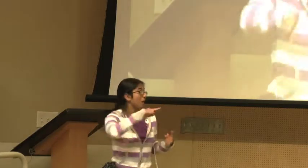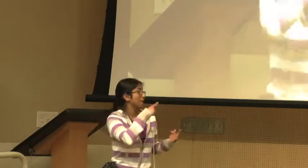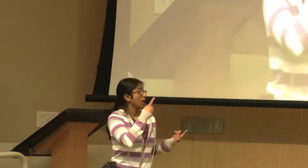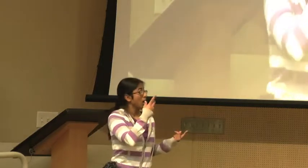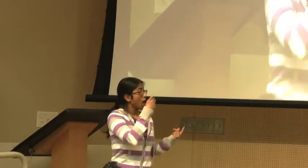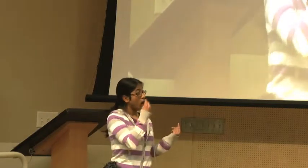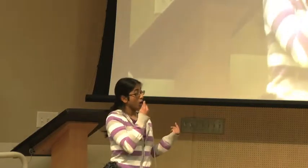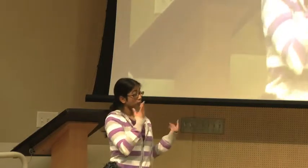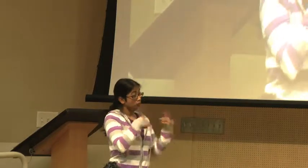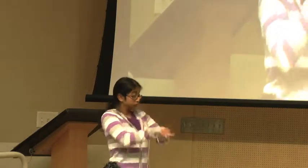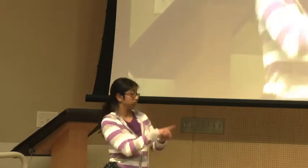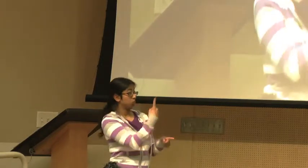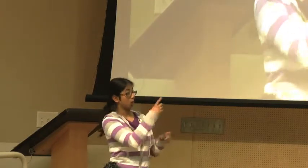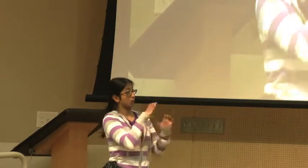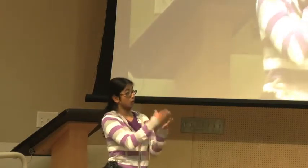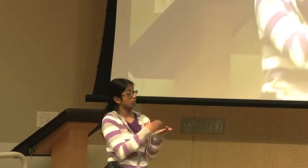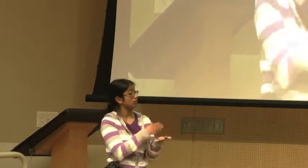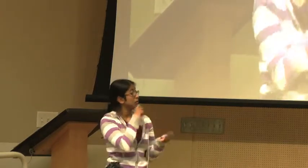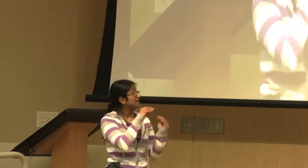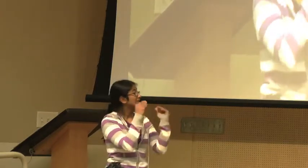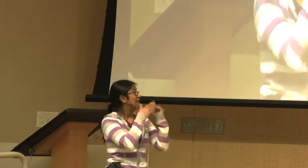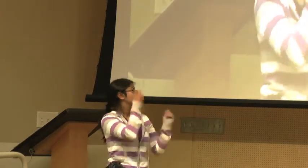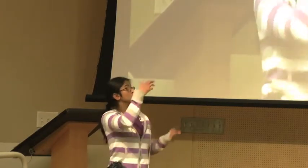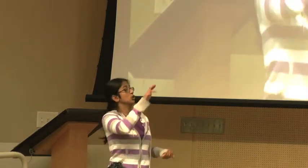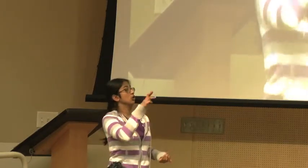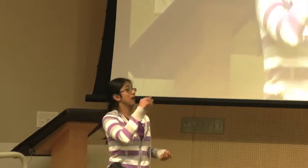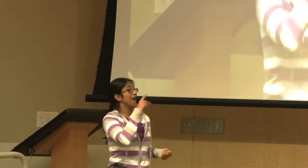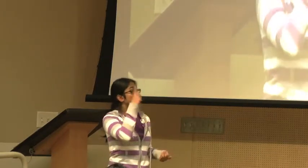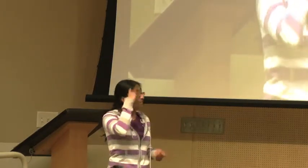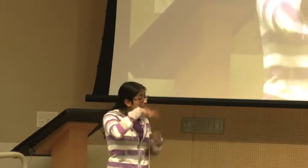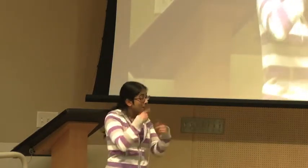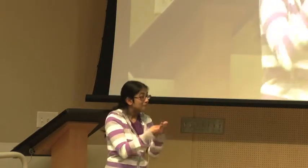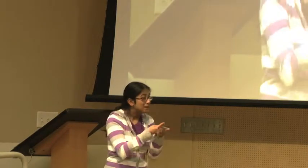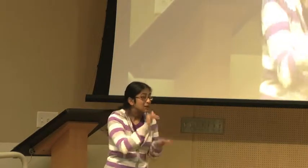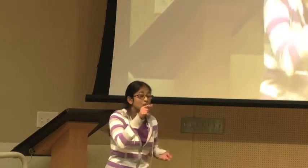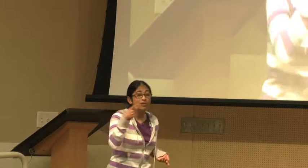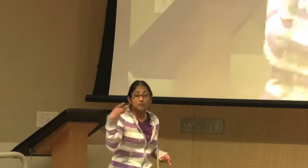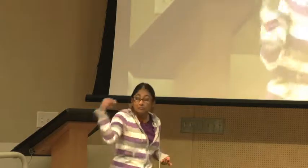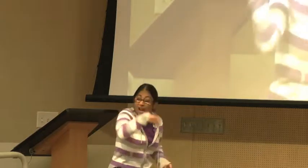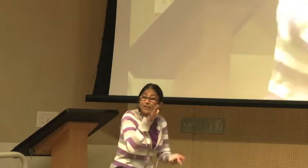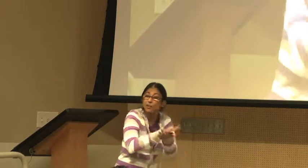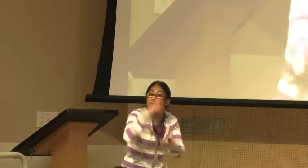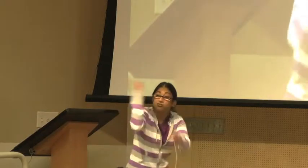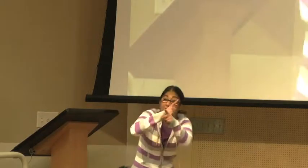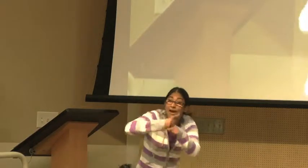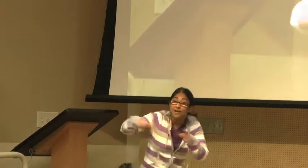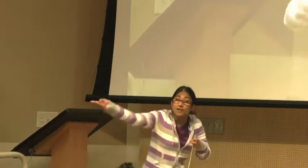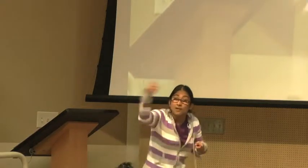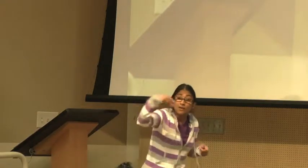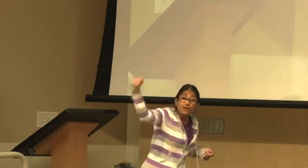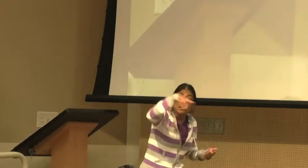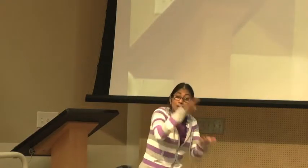to go through that, it's not fair for them. So there should be one course of equal what they have at RIT.